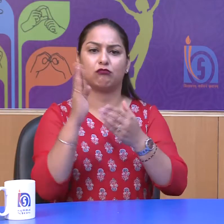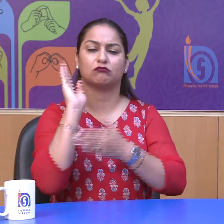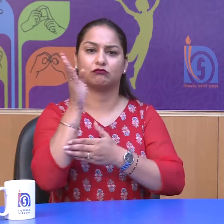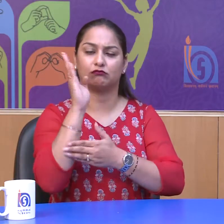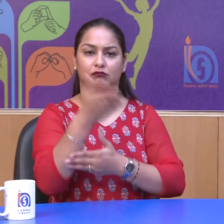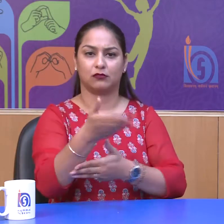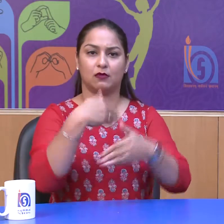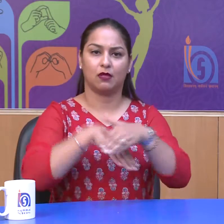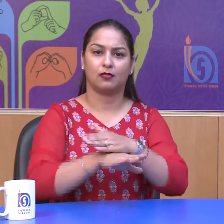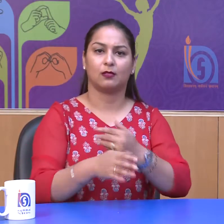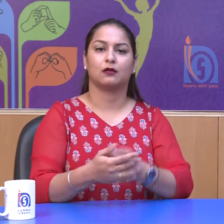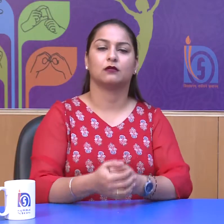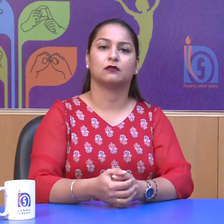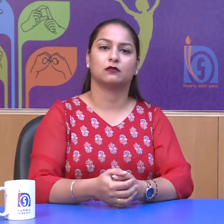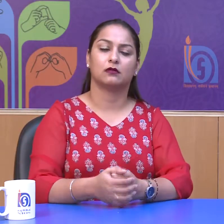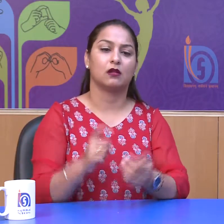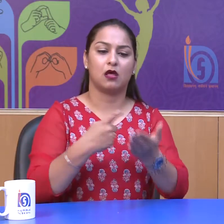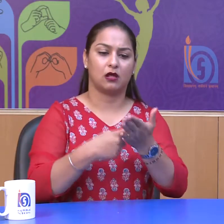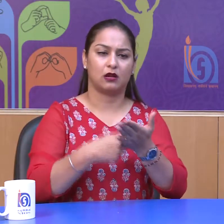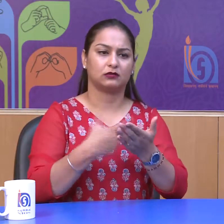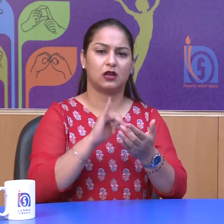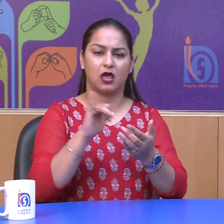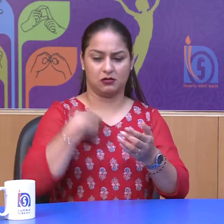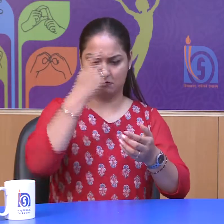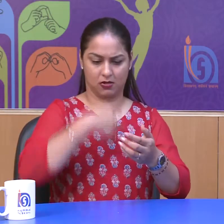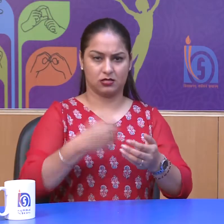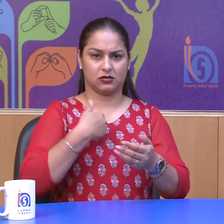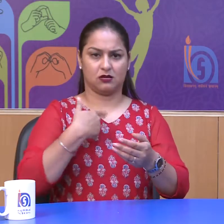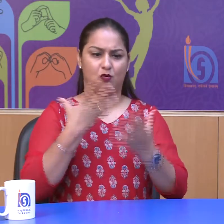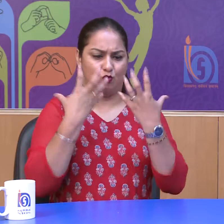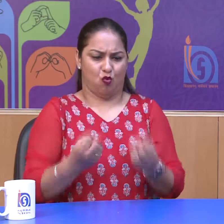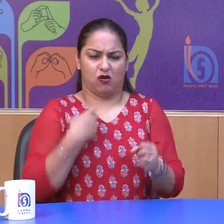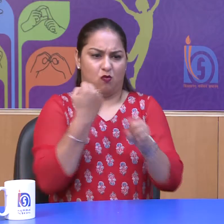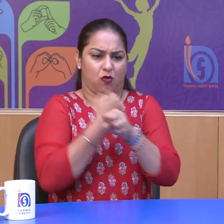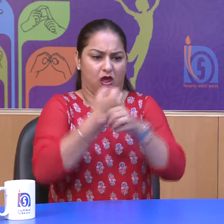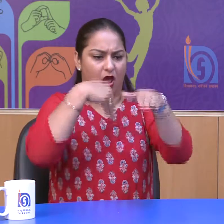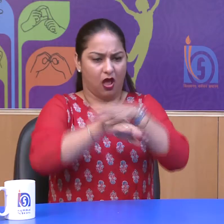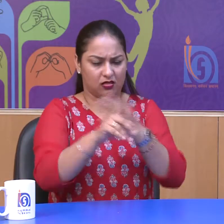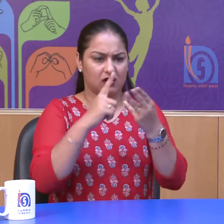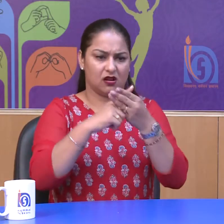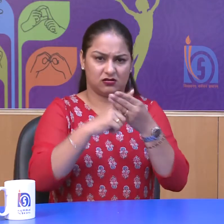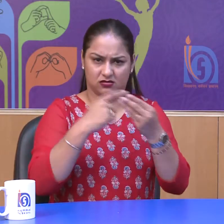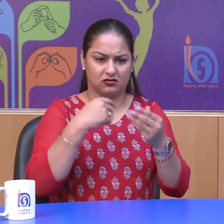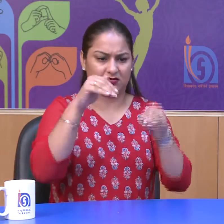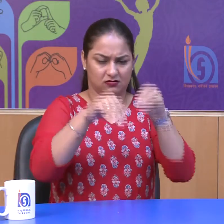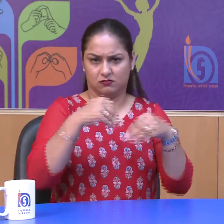caused by resignation or death of the elected